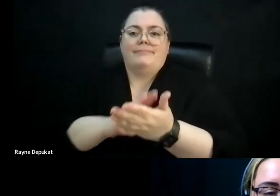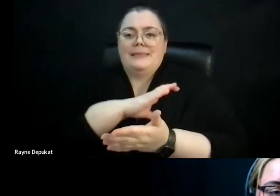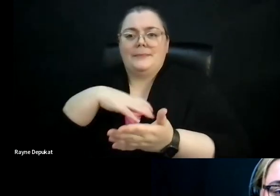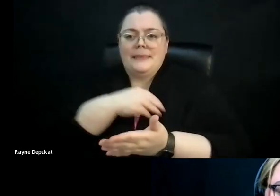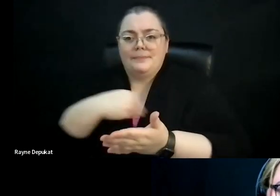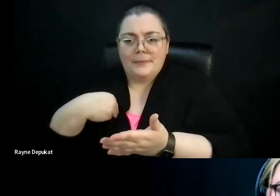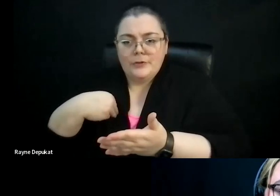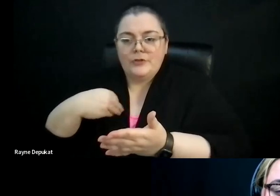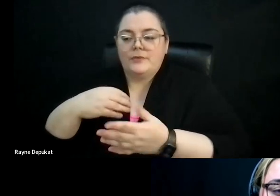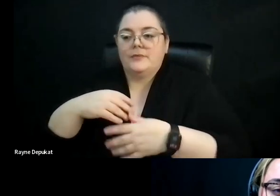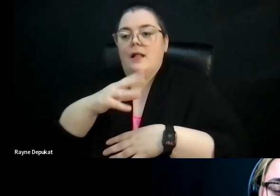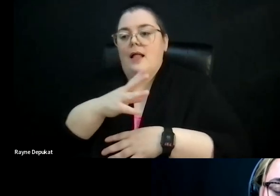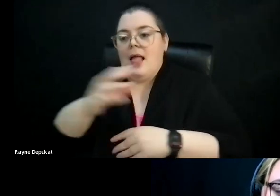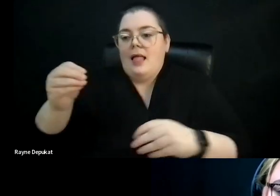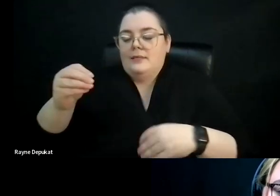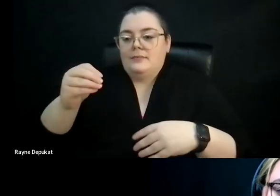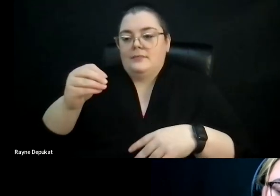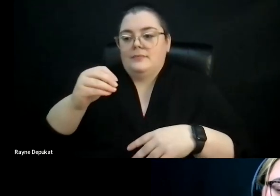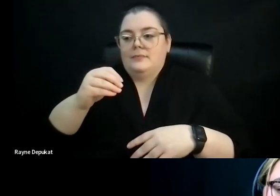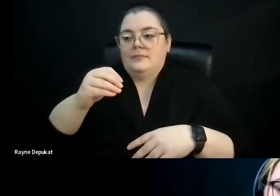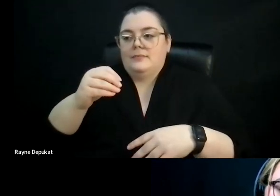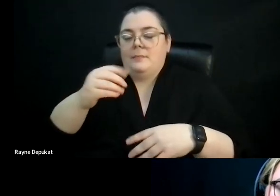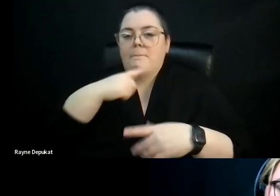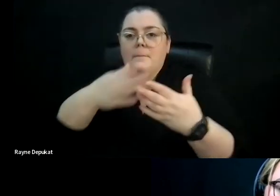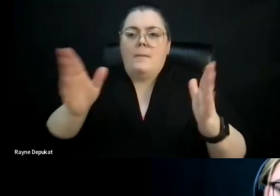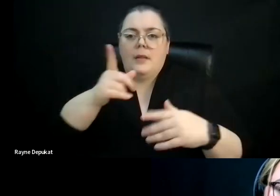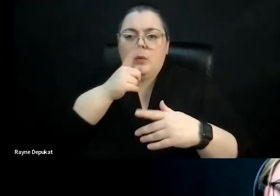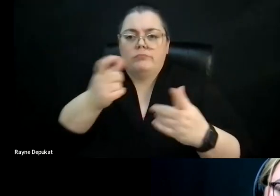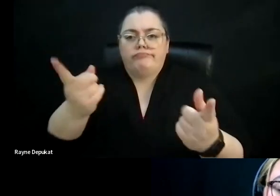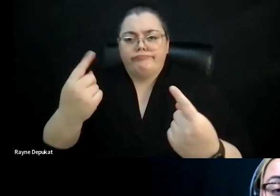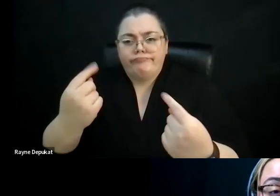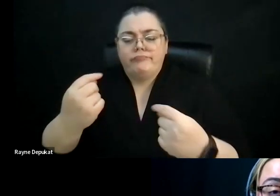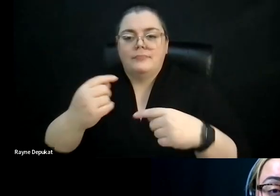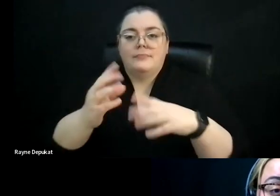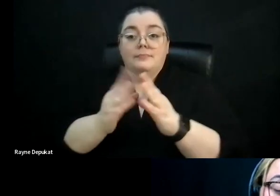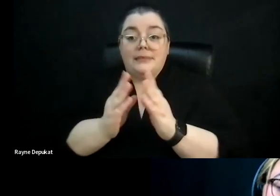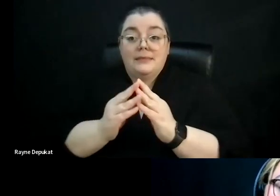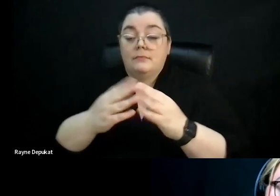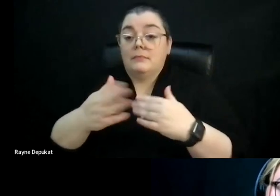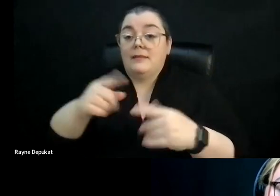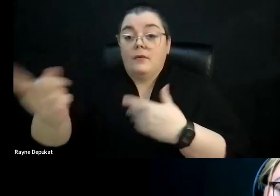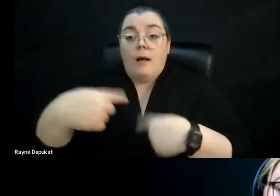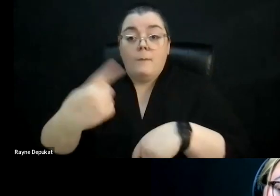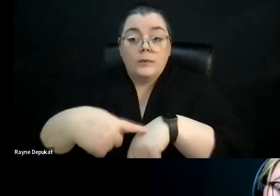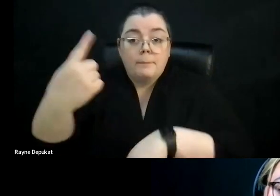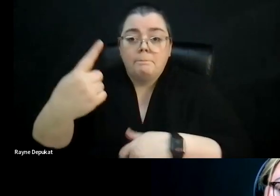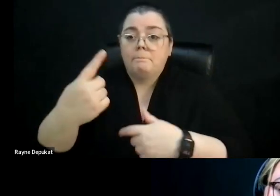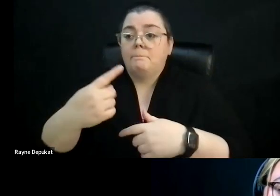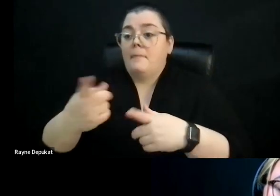we had to overcome. So I really want to applaud the committee members and the public who continue to come to these meetings. Even if you